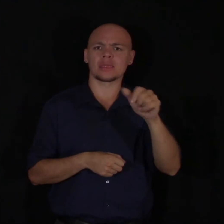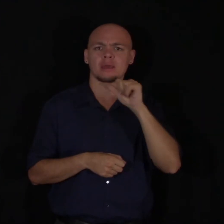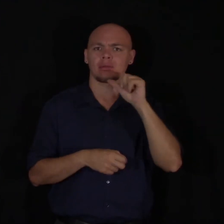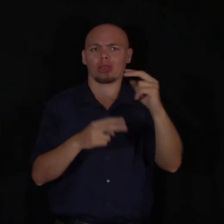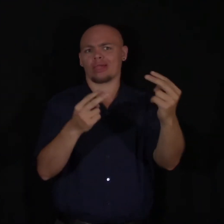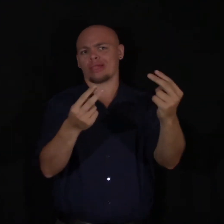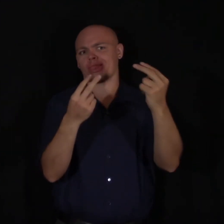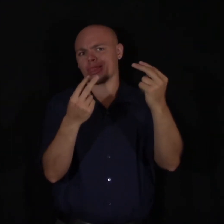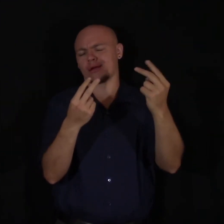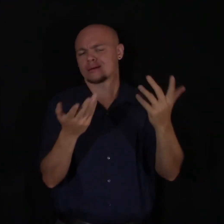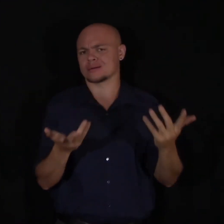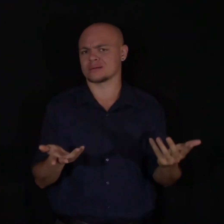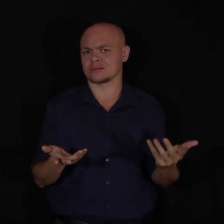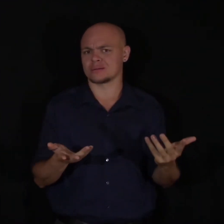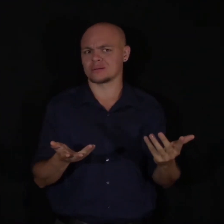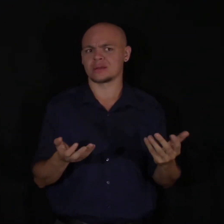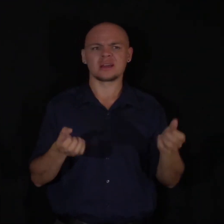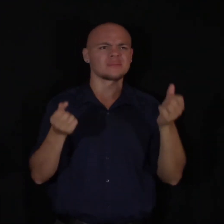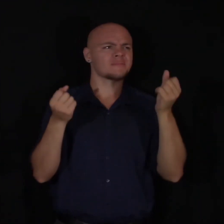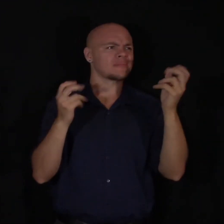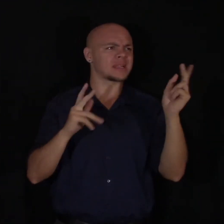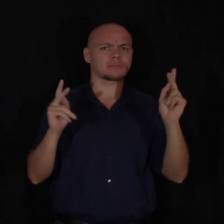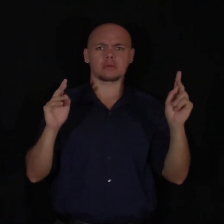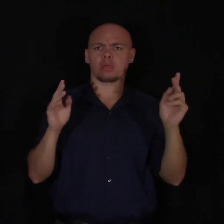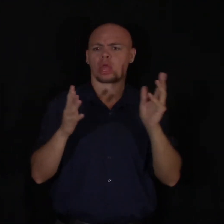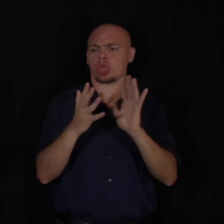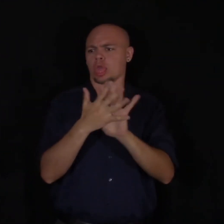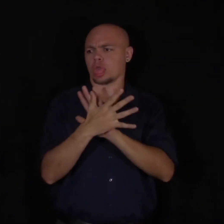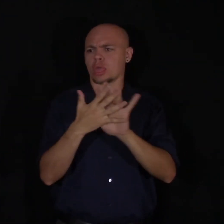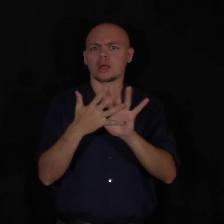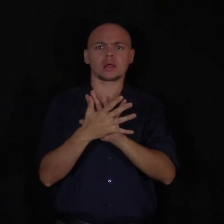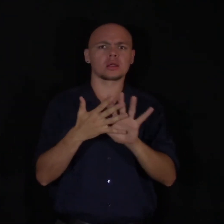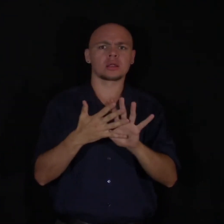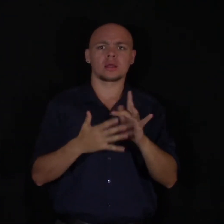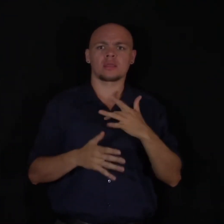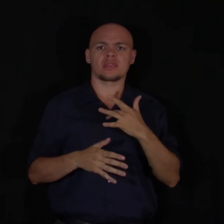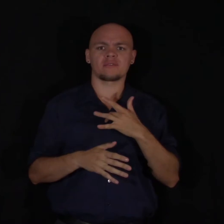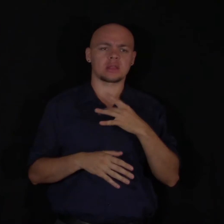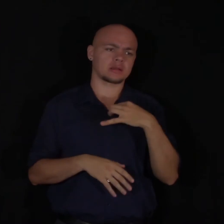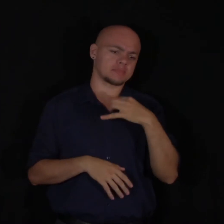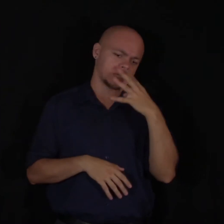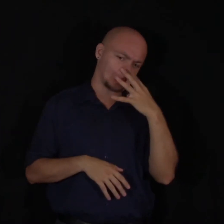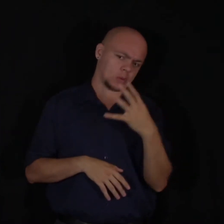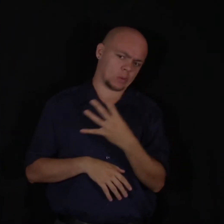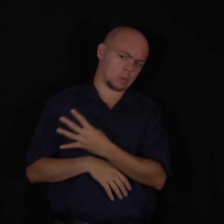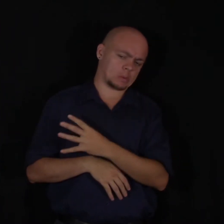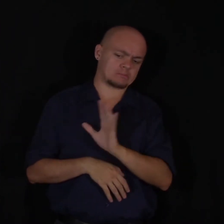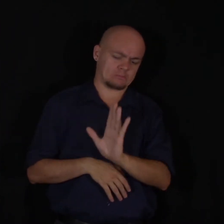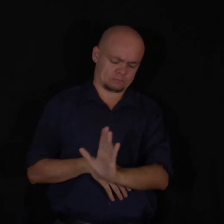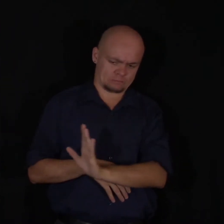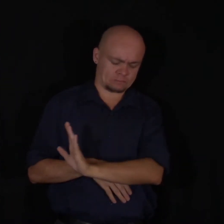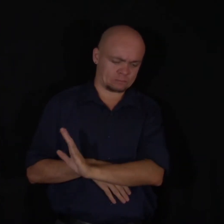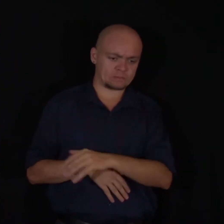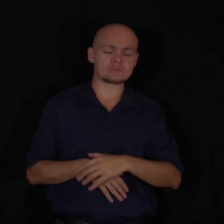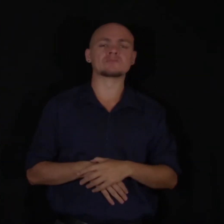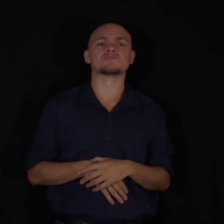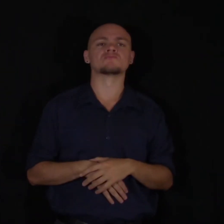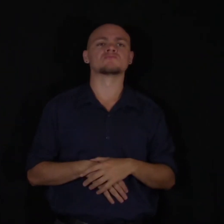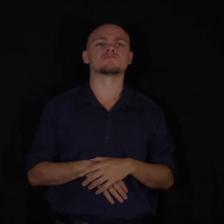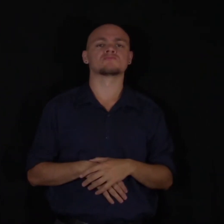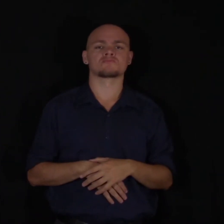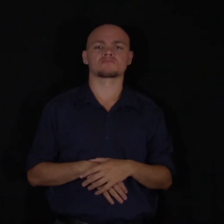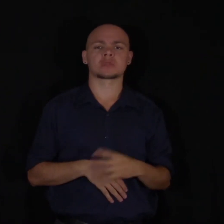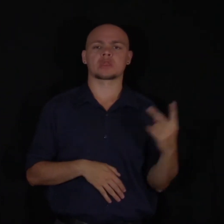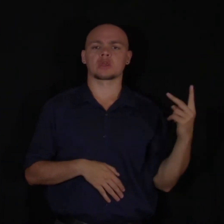us, and there were a lot of people around. So I pushed the feeling aside. And as we were